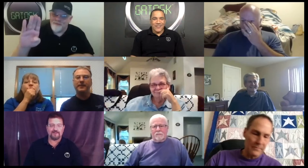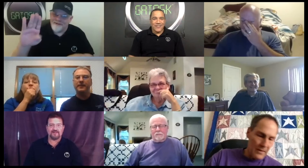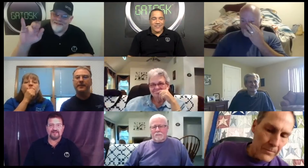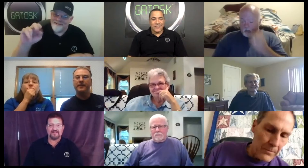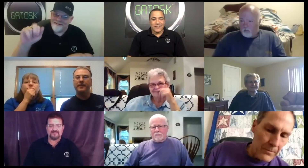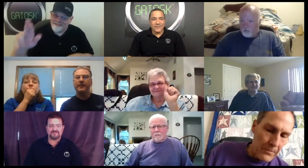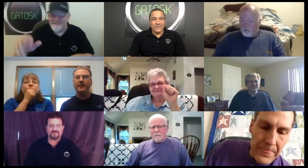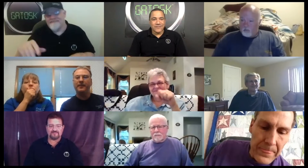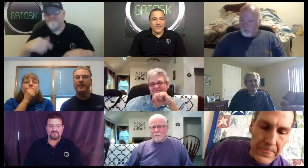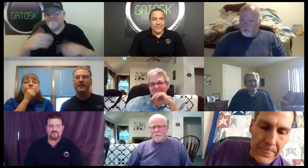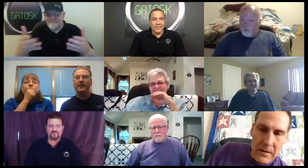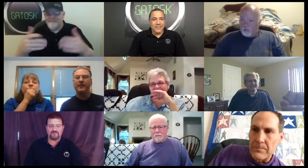Hi, thank you for coming to this webinar.